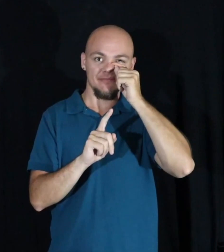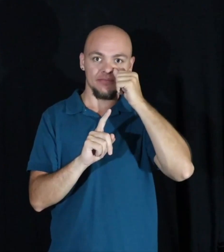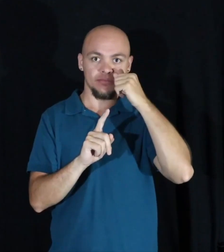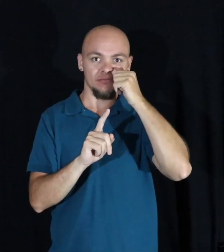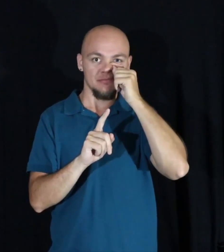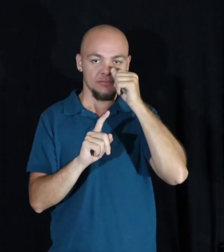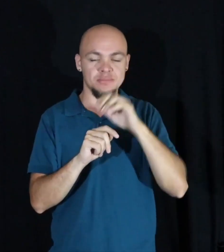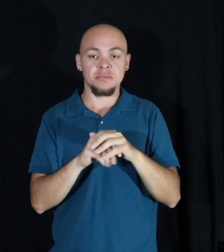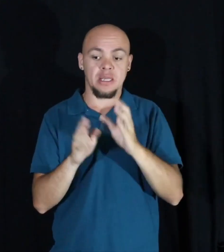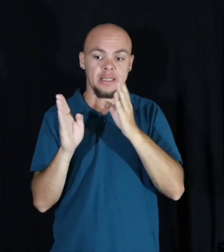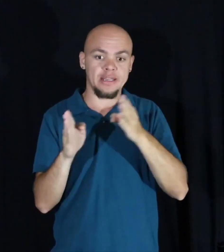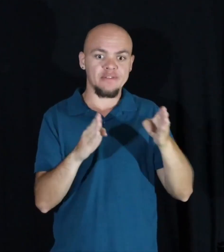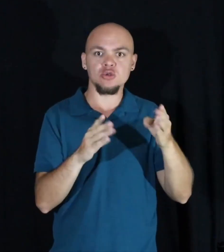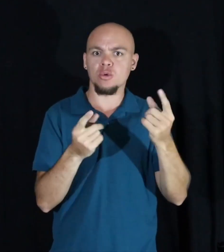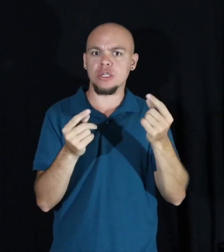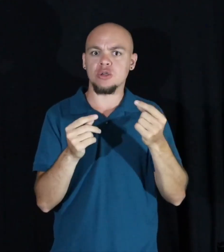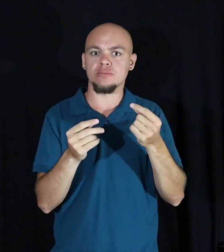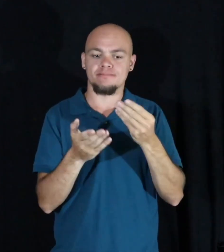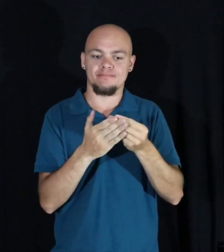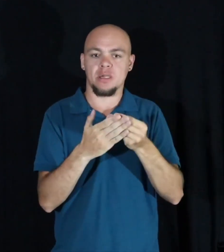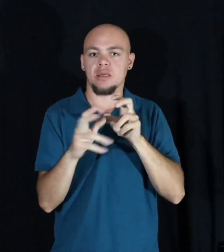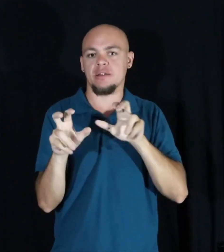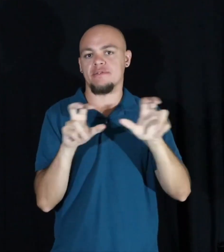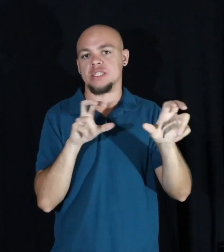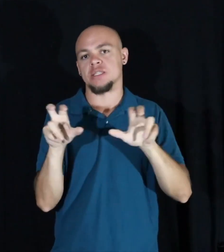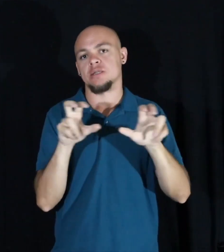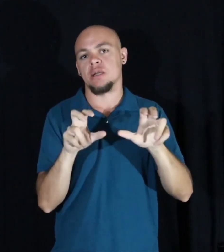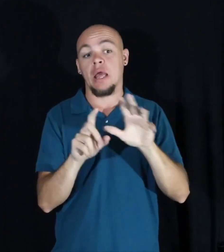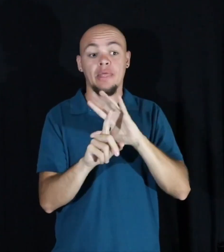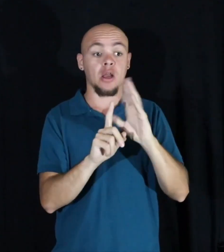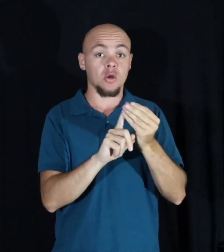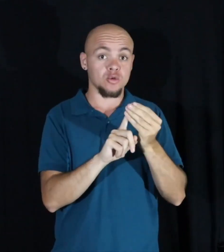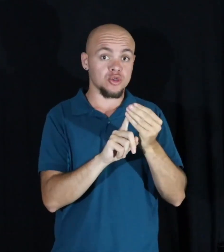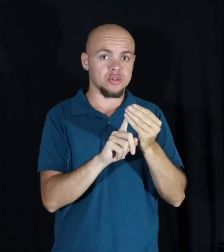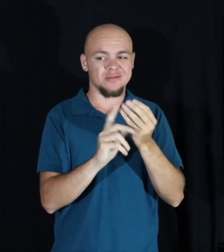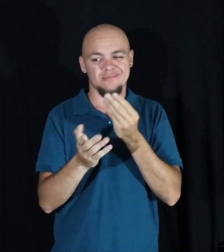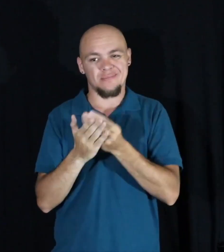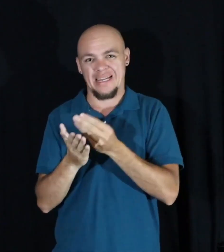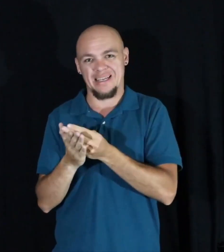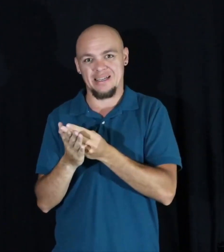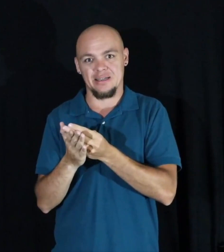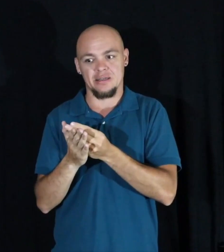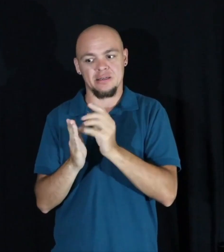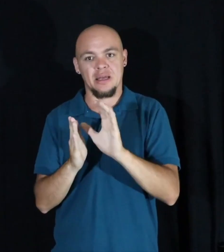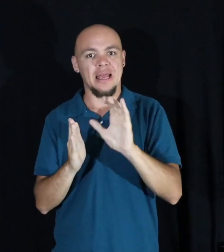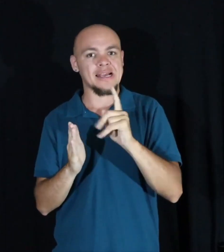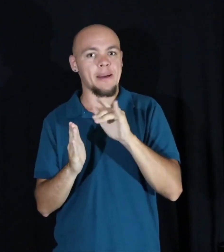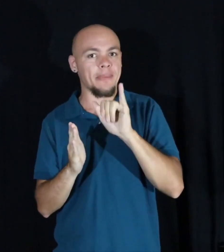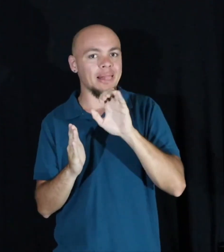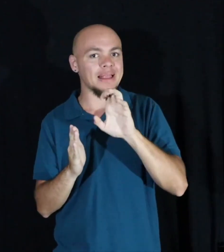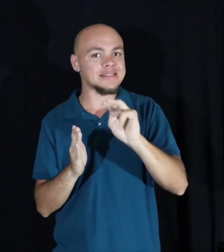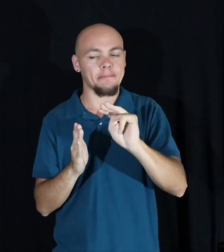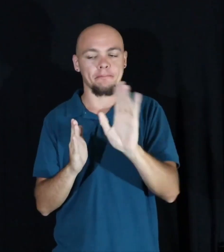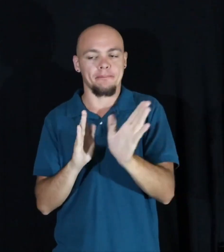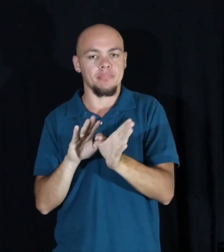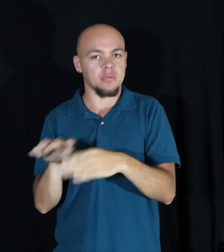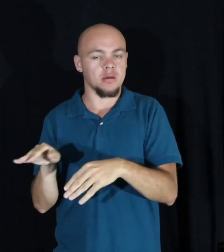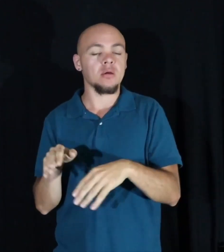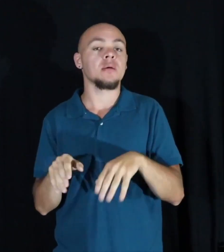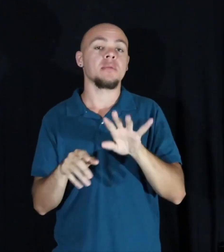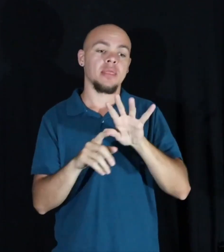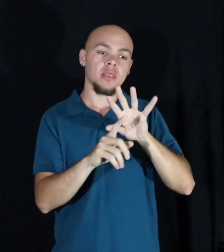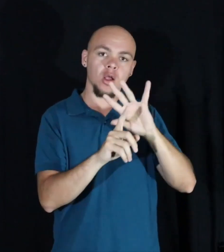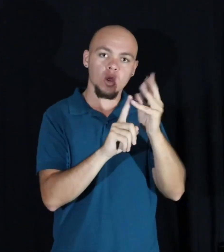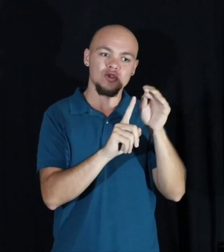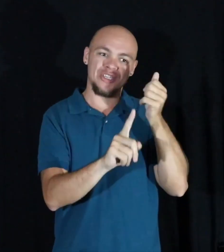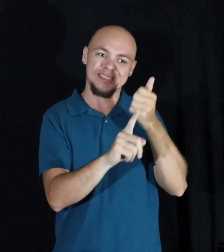is, investing with respect to the cultures, and not just out of capitalistic goals and ideations of getting to yourself and